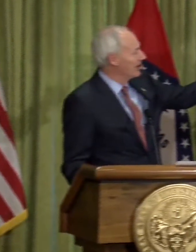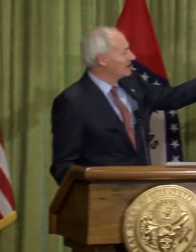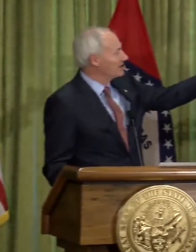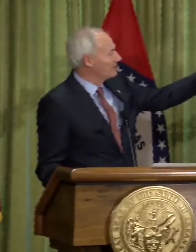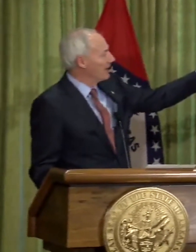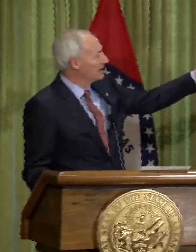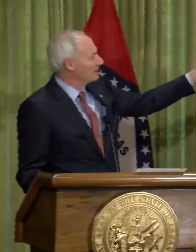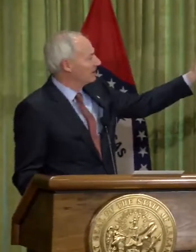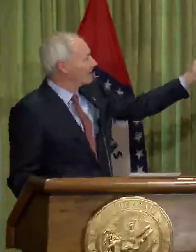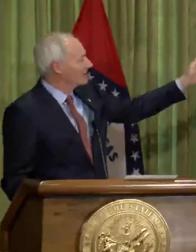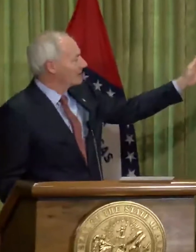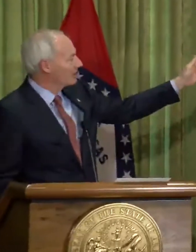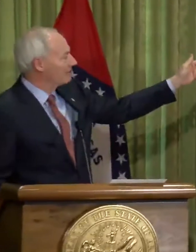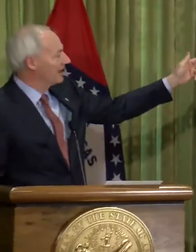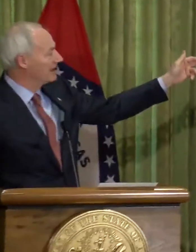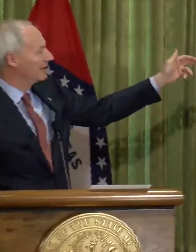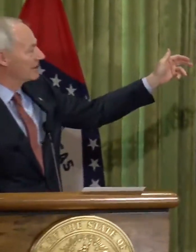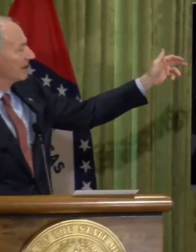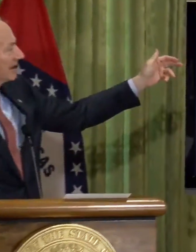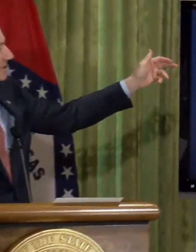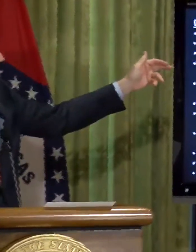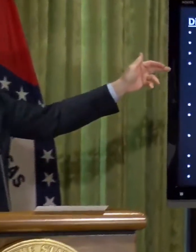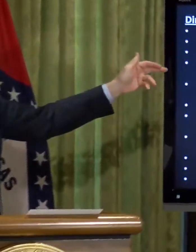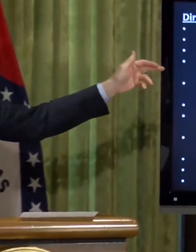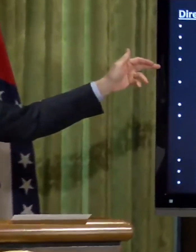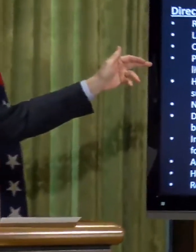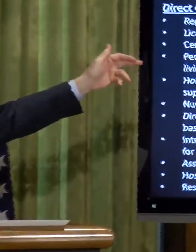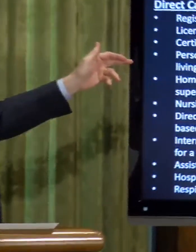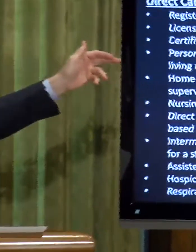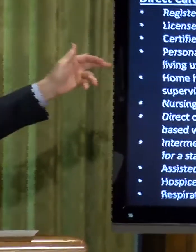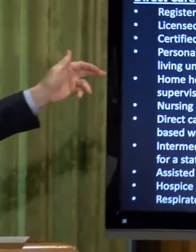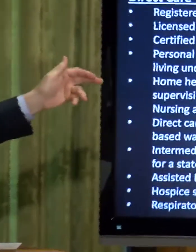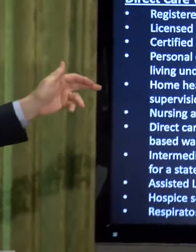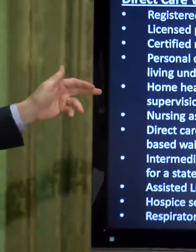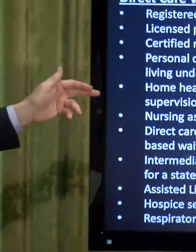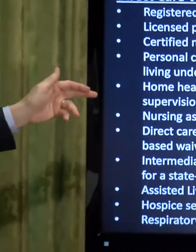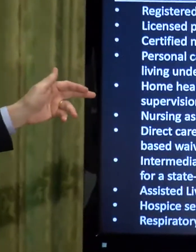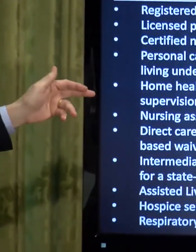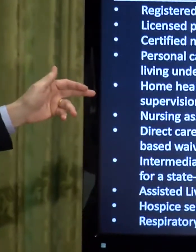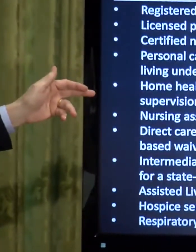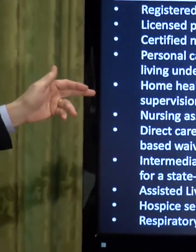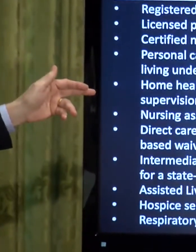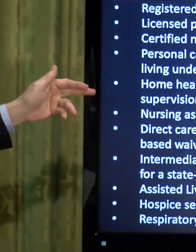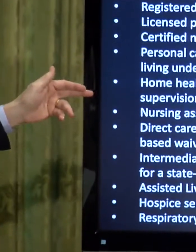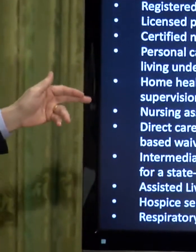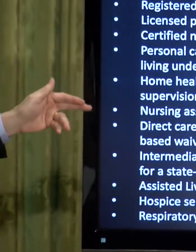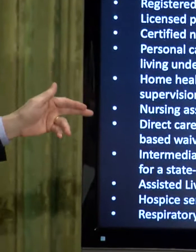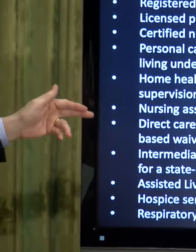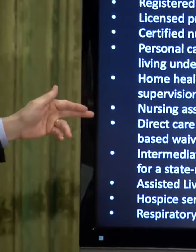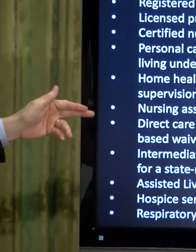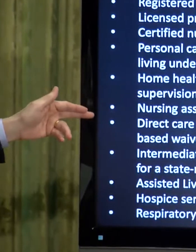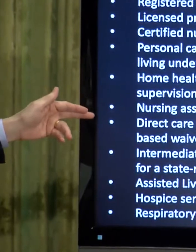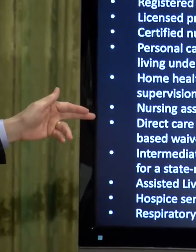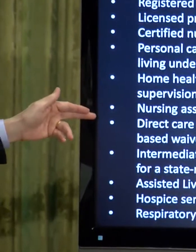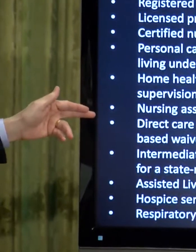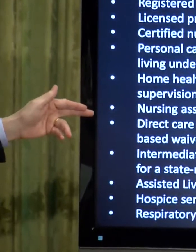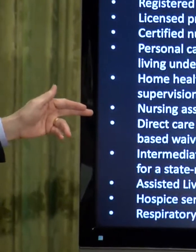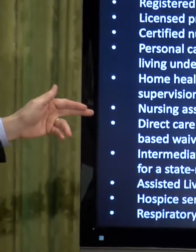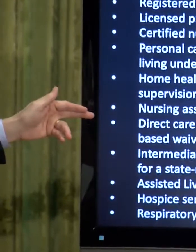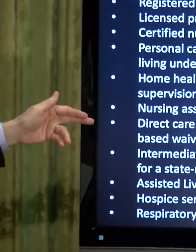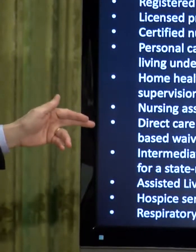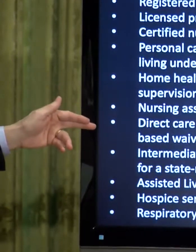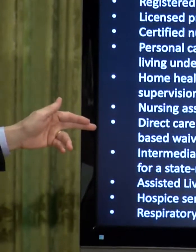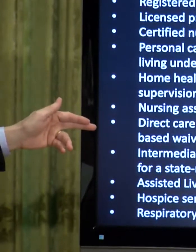nurses, licensed practical nurses, certified nurse aides, personal care aides, home health care aides, nursing